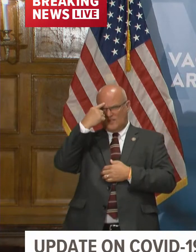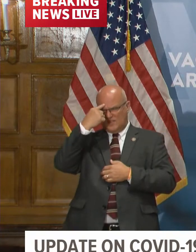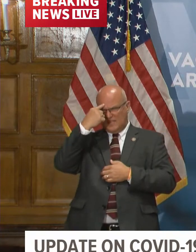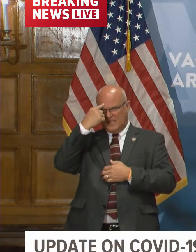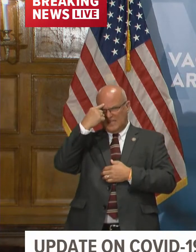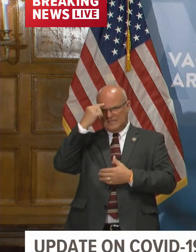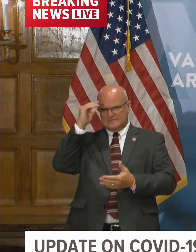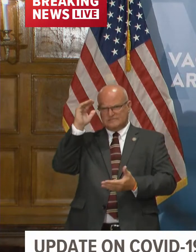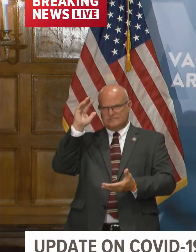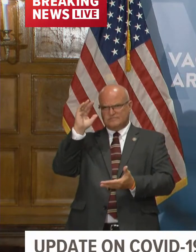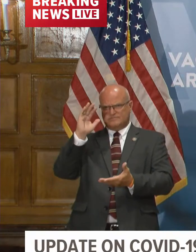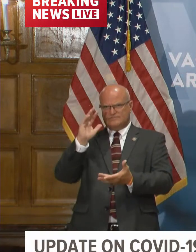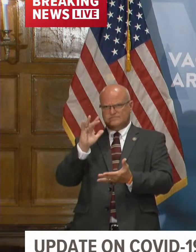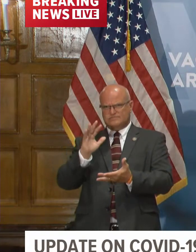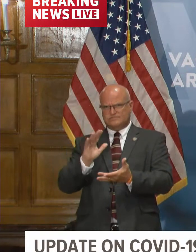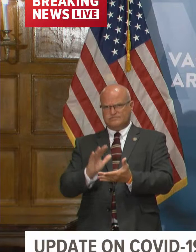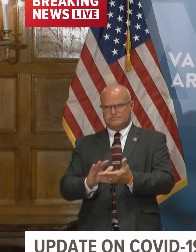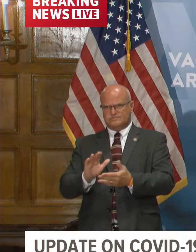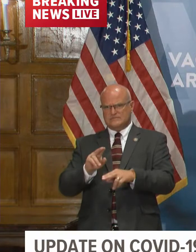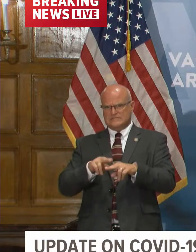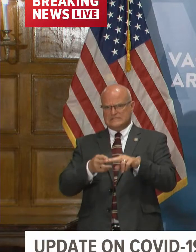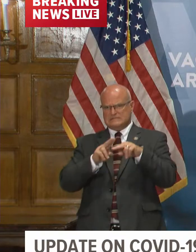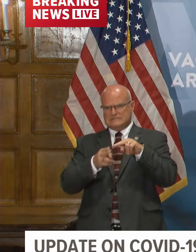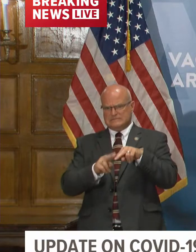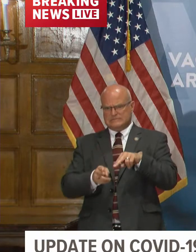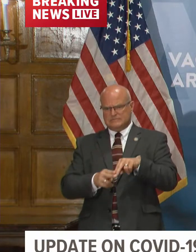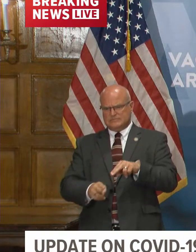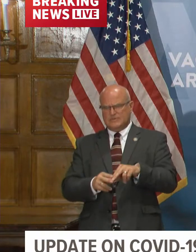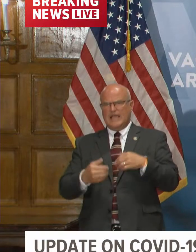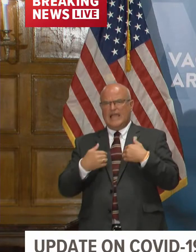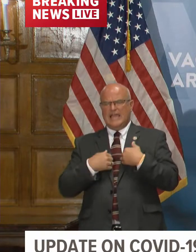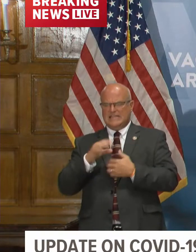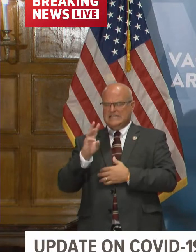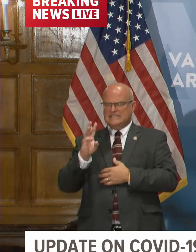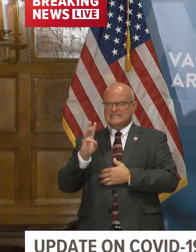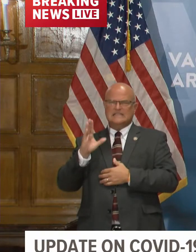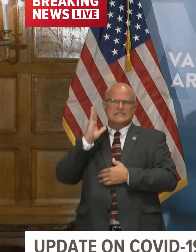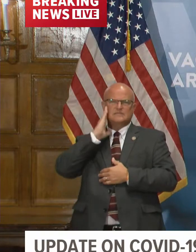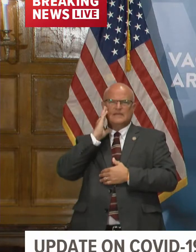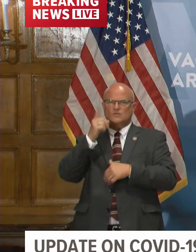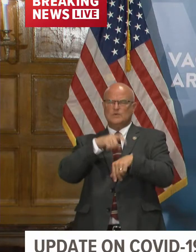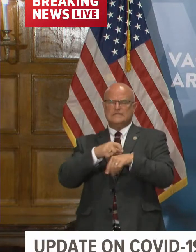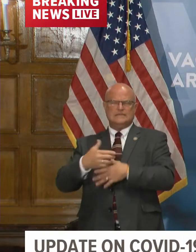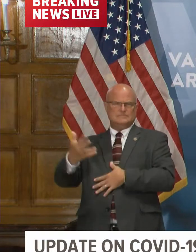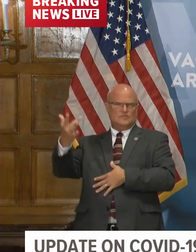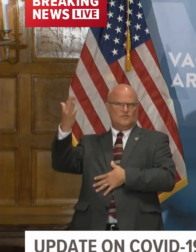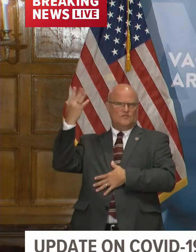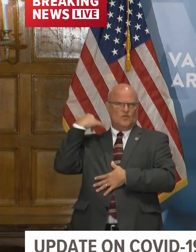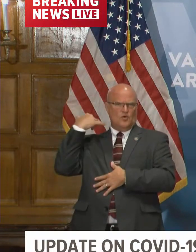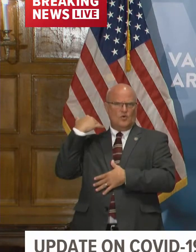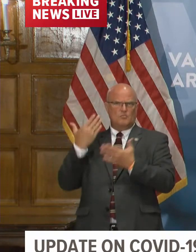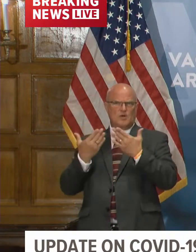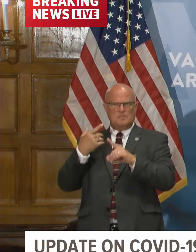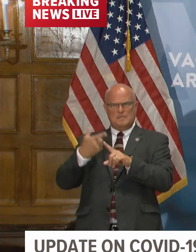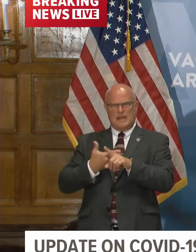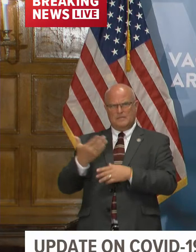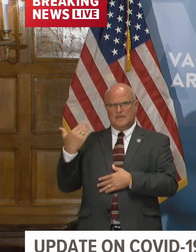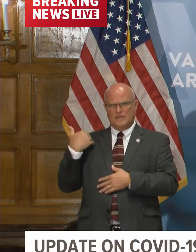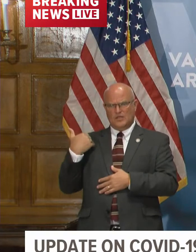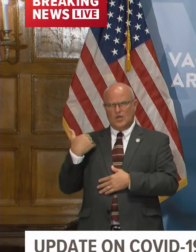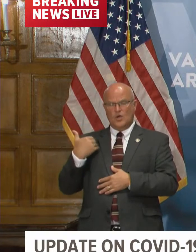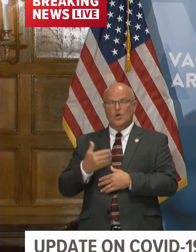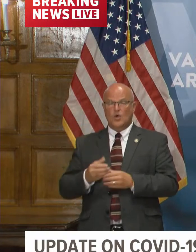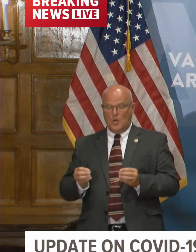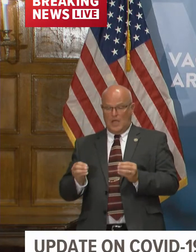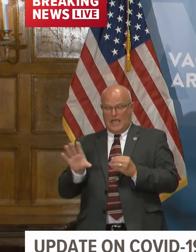it was about 6 available COVID beds at one point, probably about a month ago. We